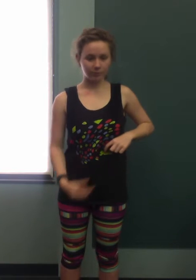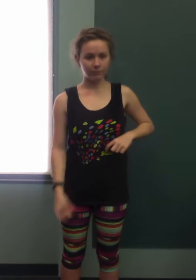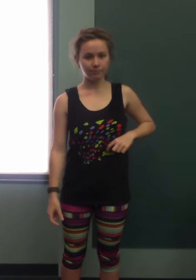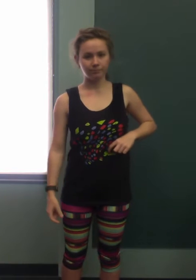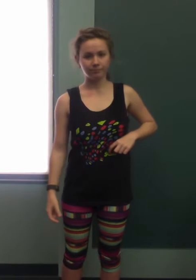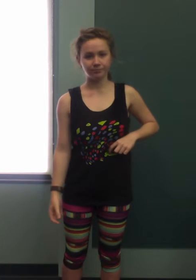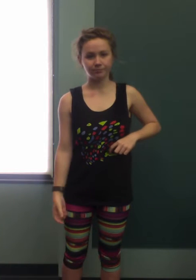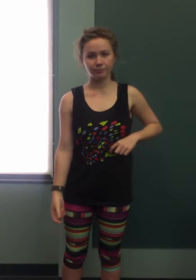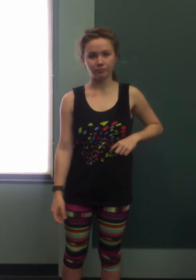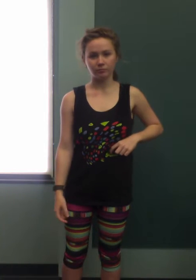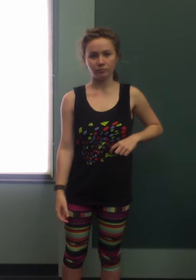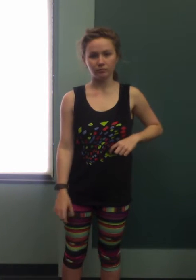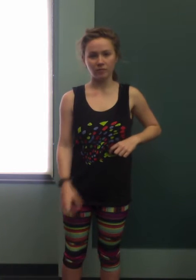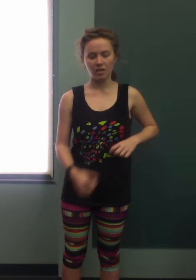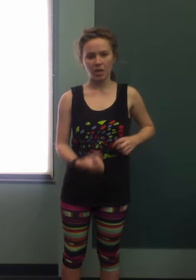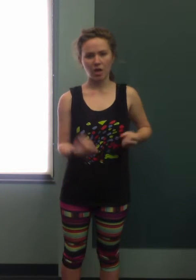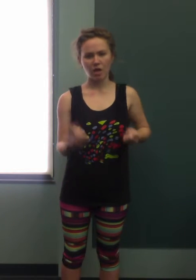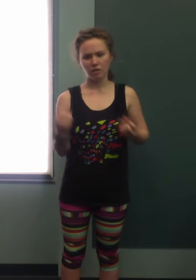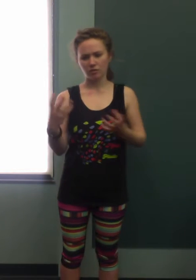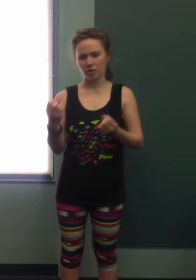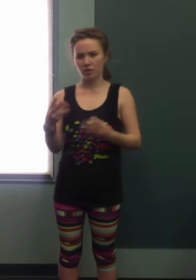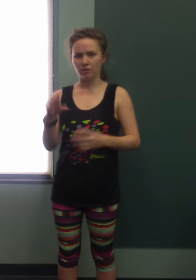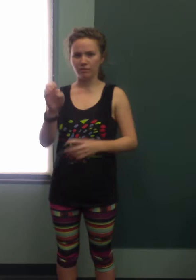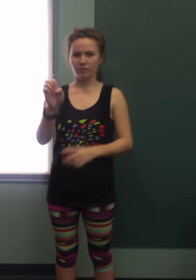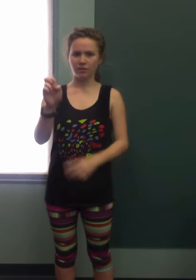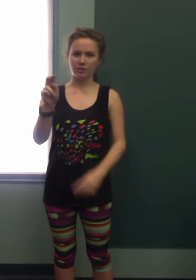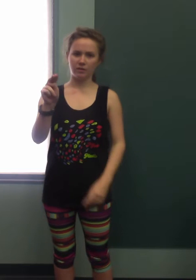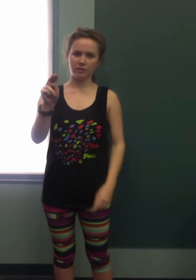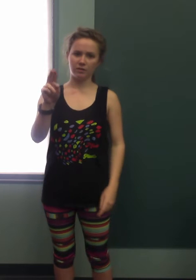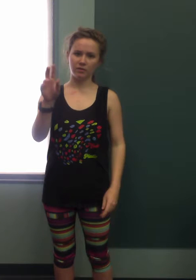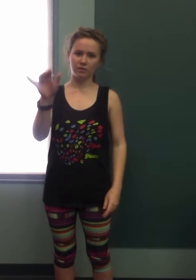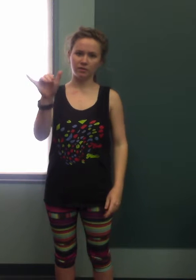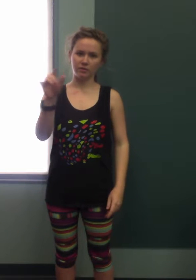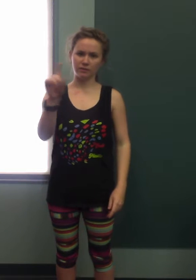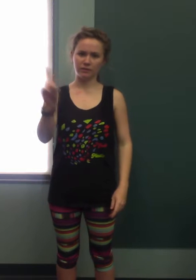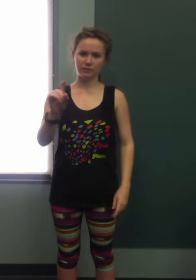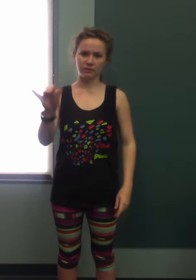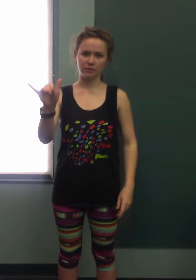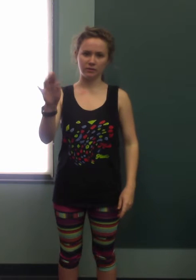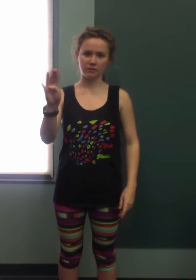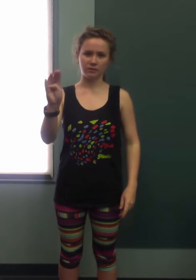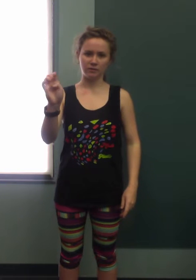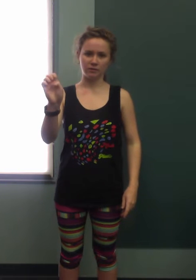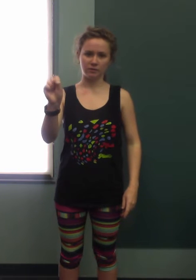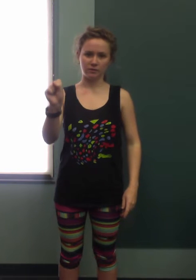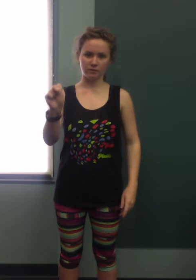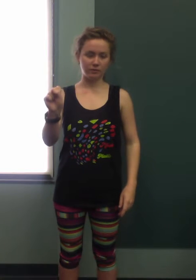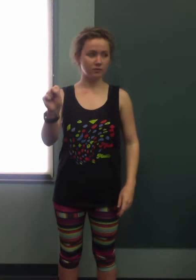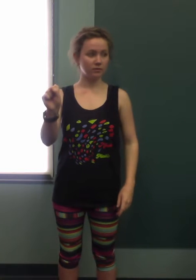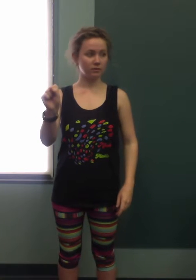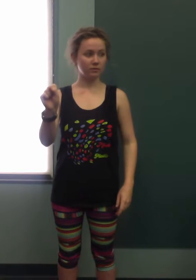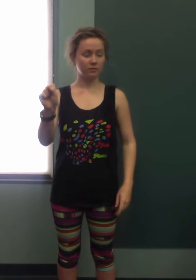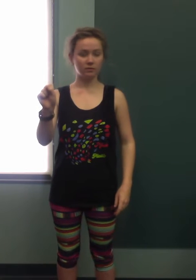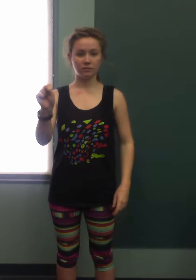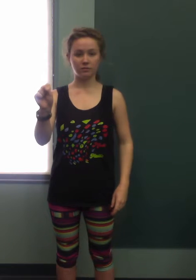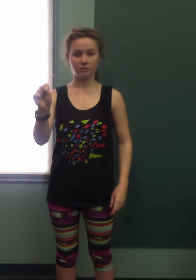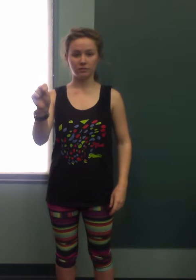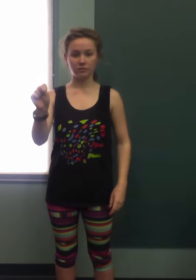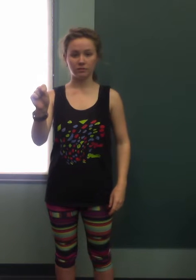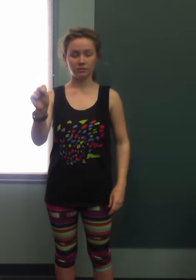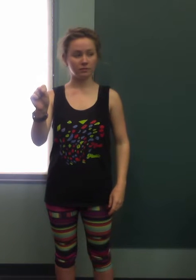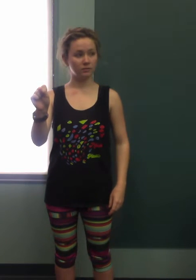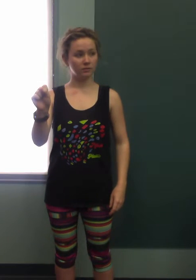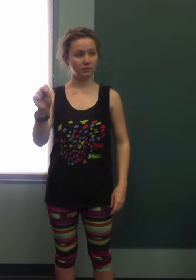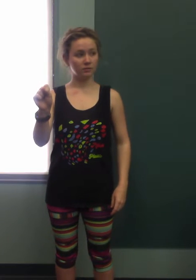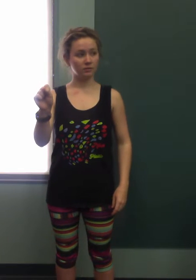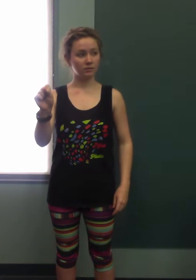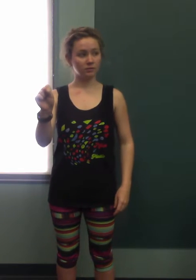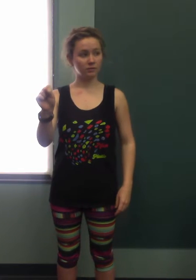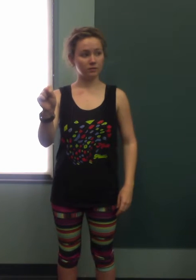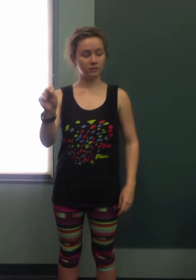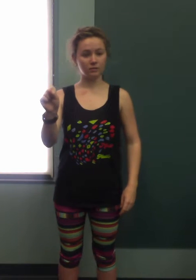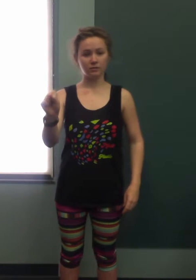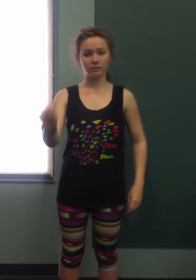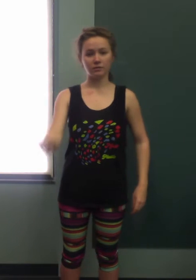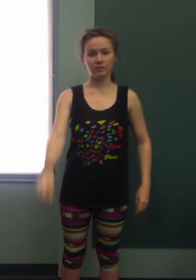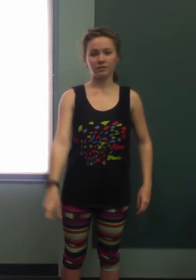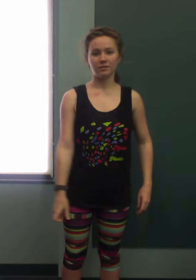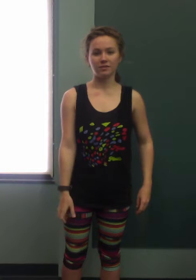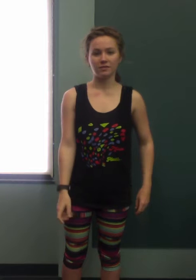have tons of enzymes that are produced by the pancreas, and they're going to break down the different bulk food as